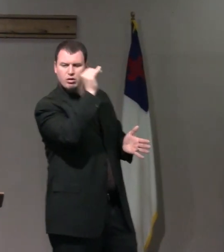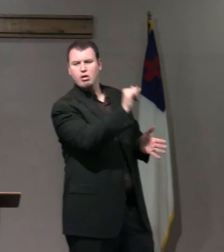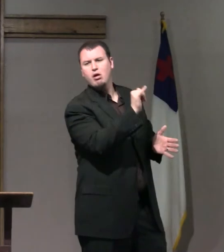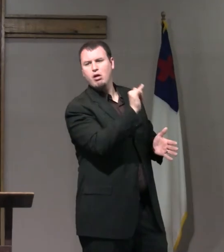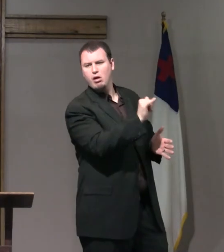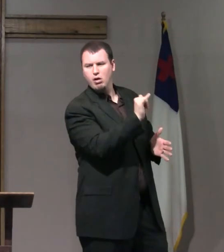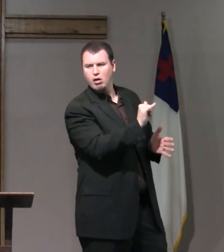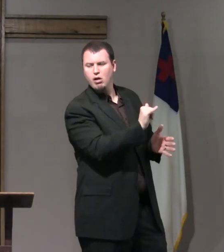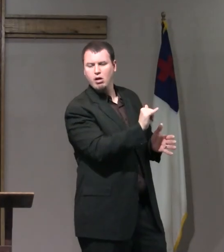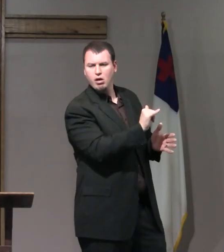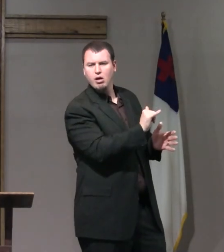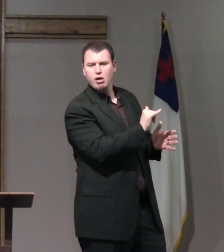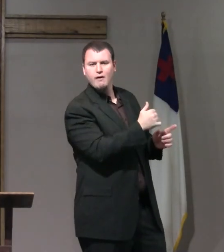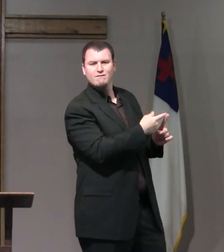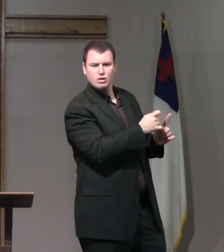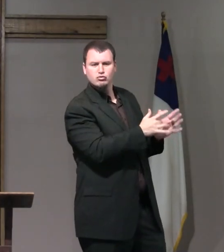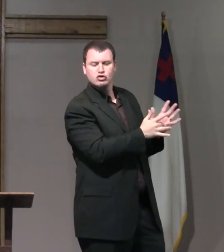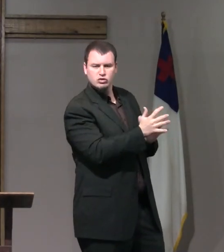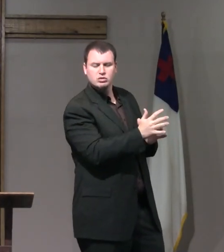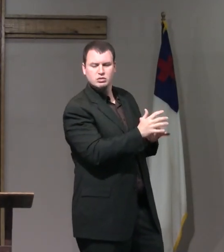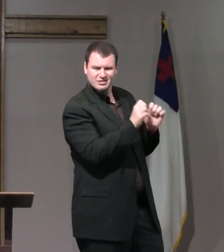Jesus is our example. We can learn from him.